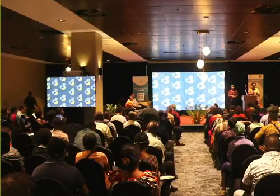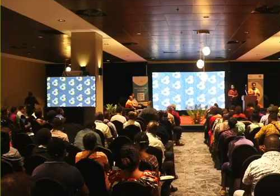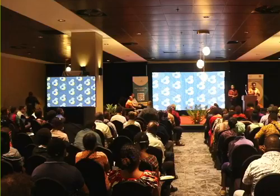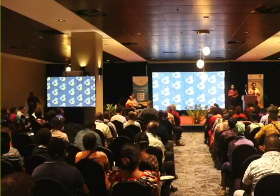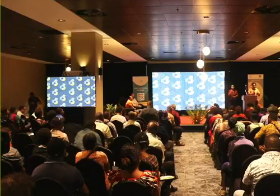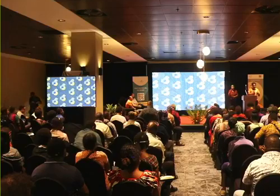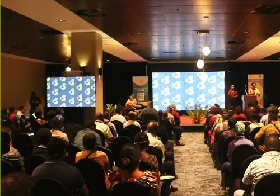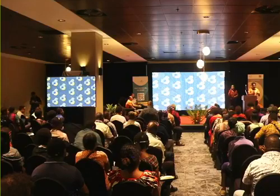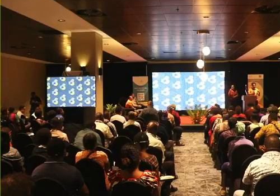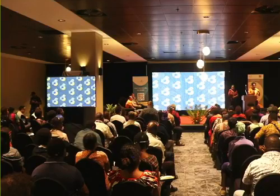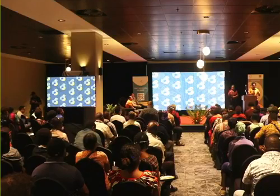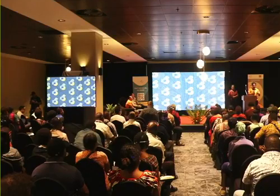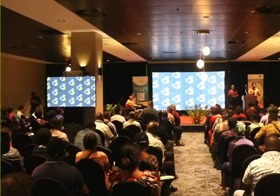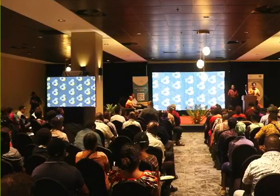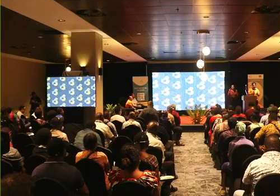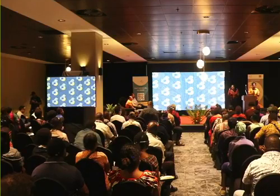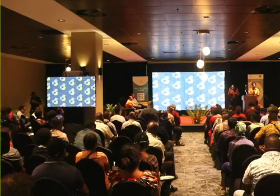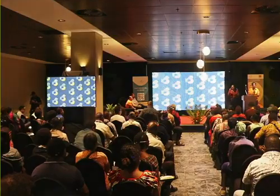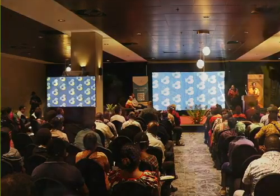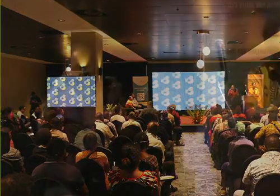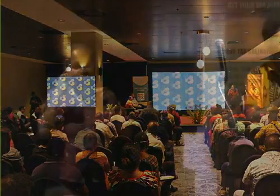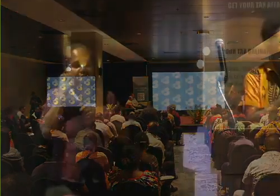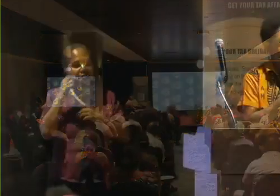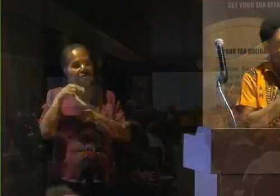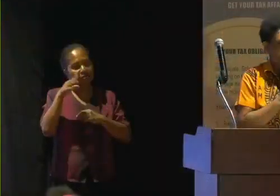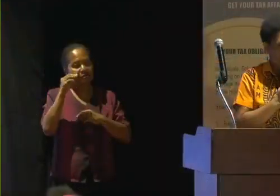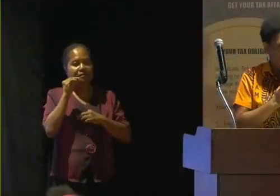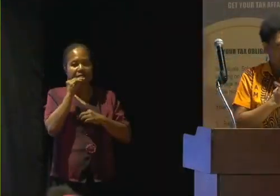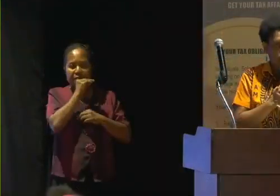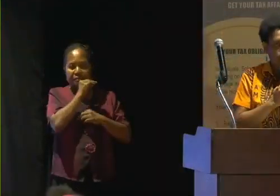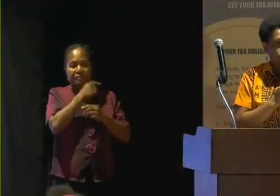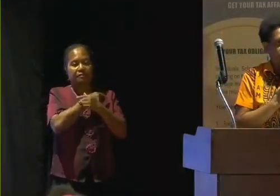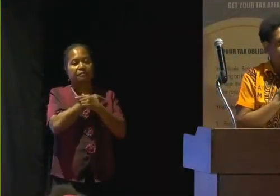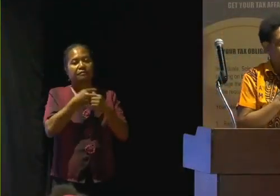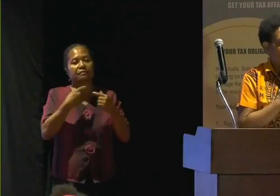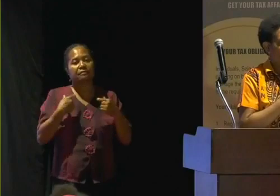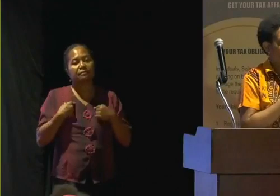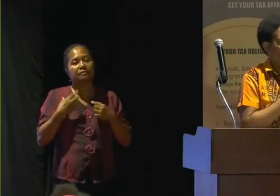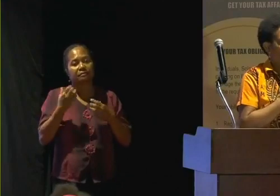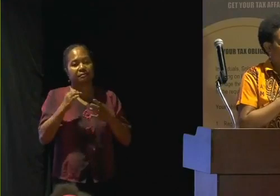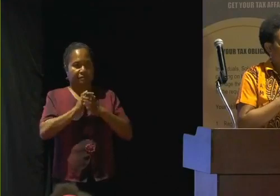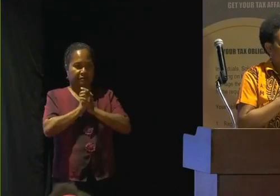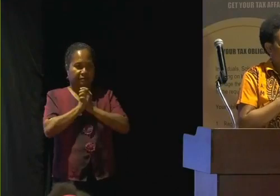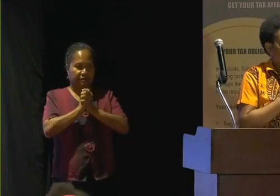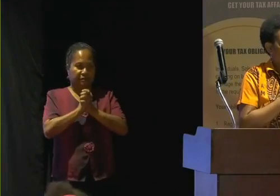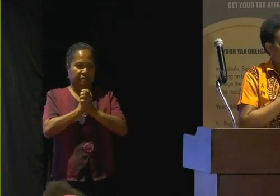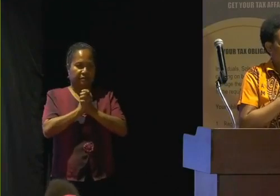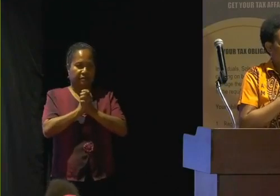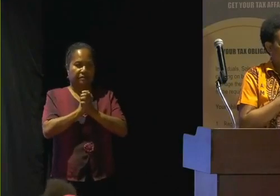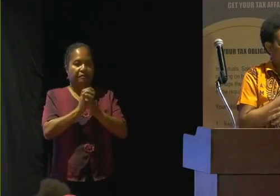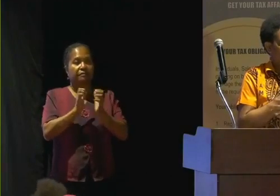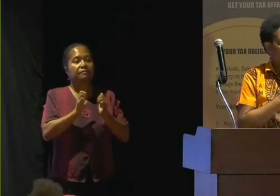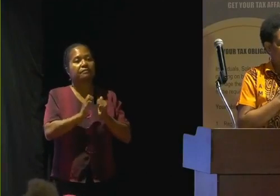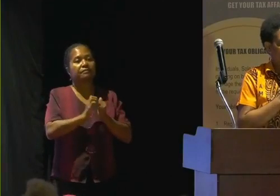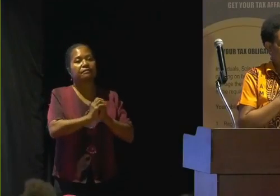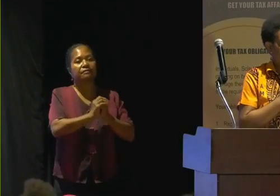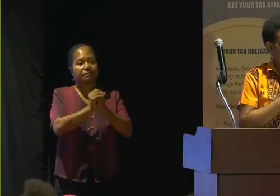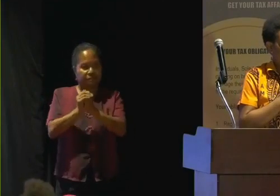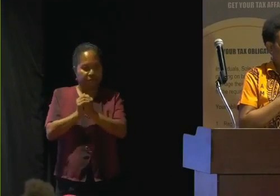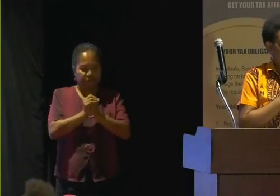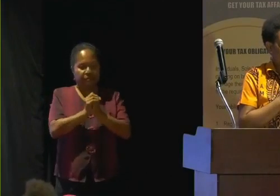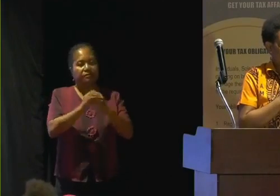After this session, and when we go into break for lunchtime, we'll have our counterparts from the banks also do